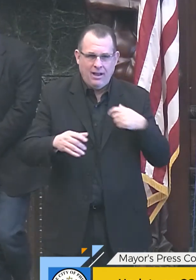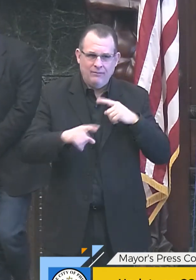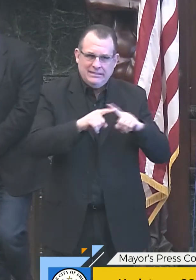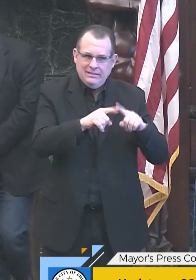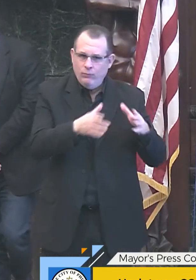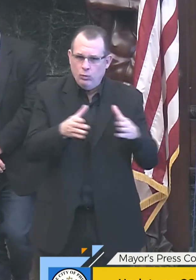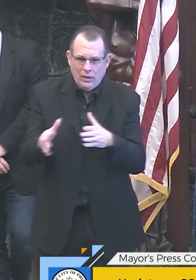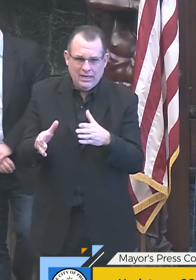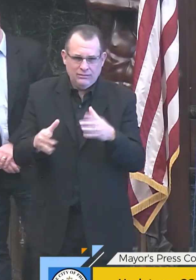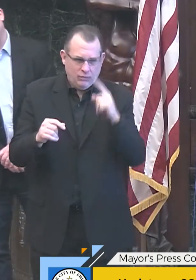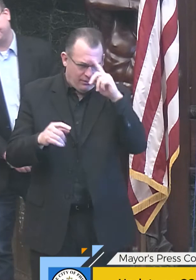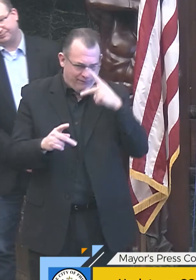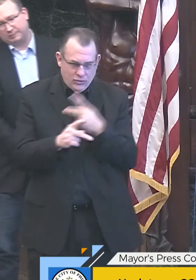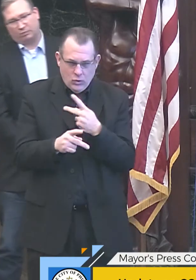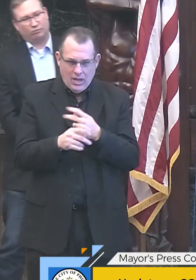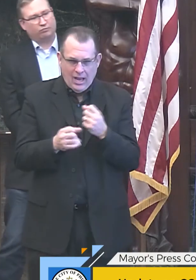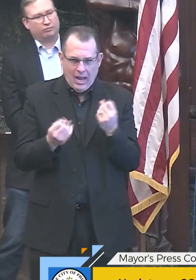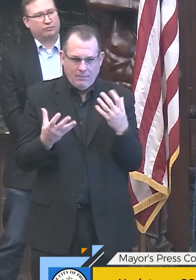do that.